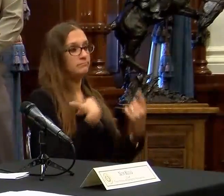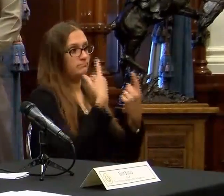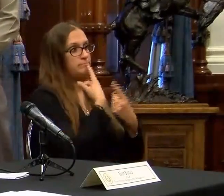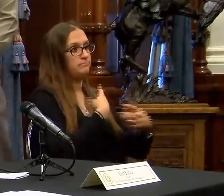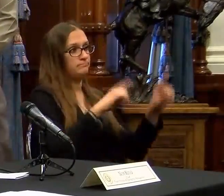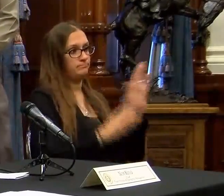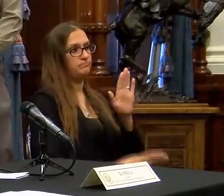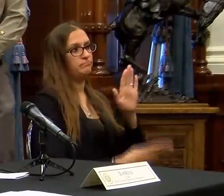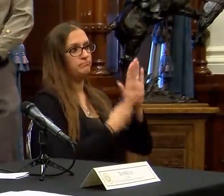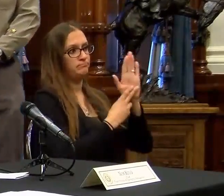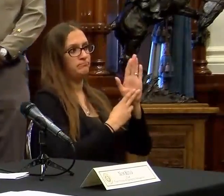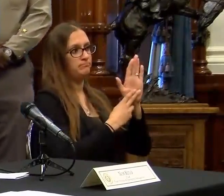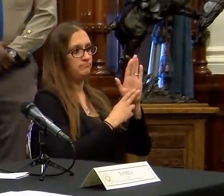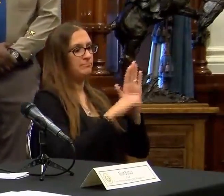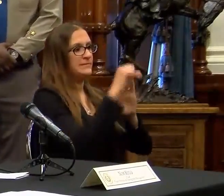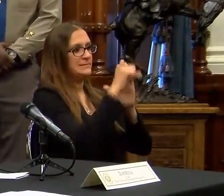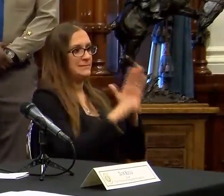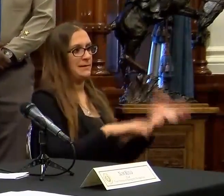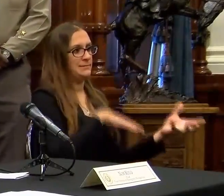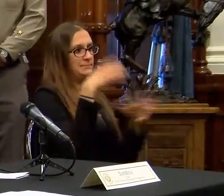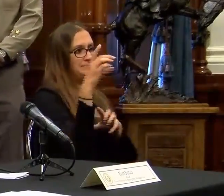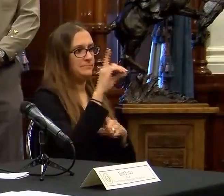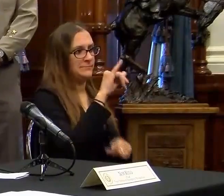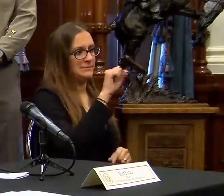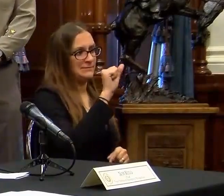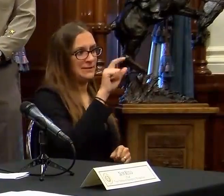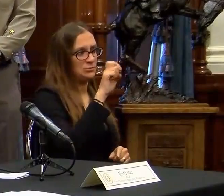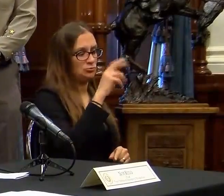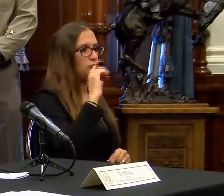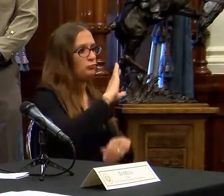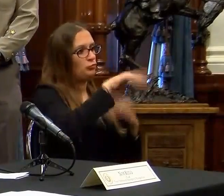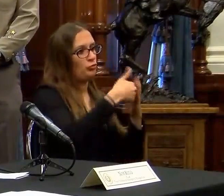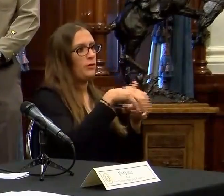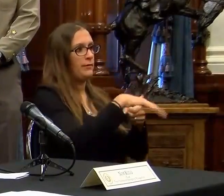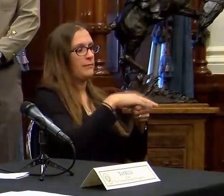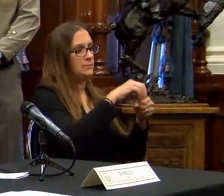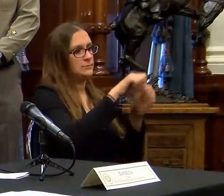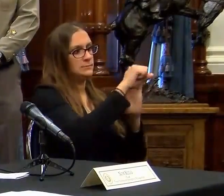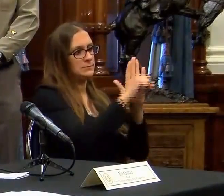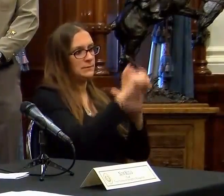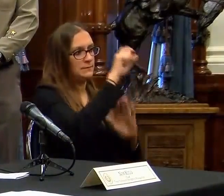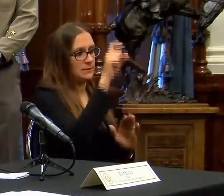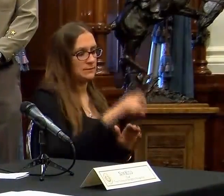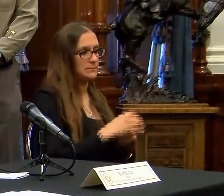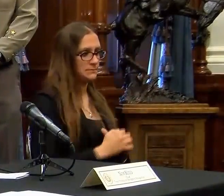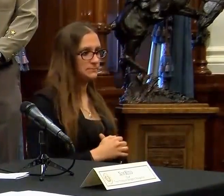declaring a state disaster for all counties in the state of Texas.